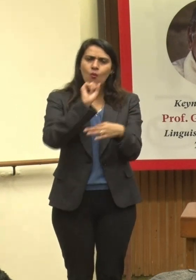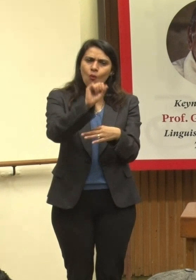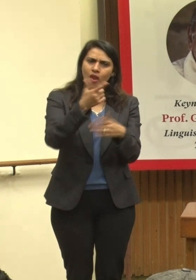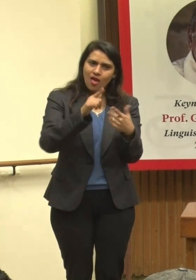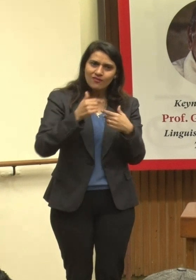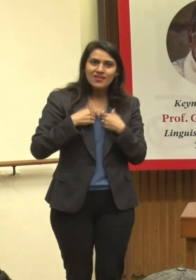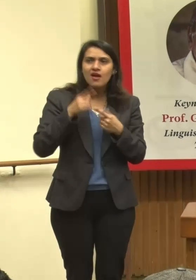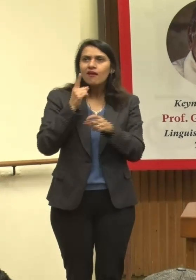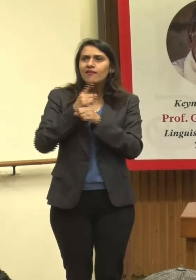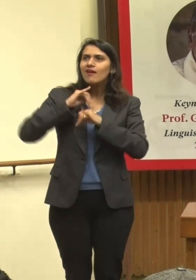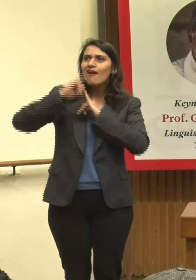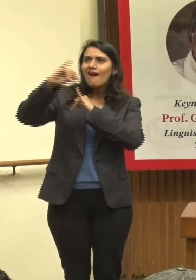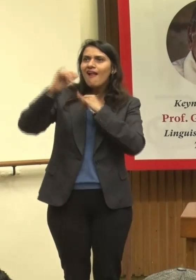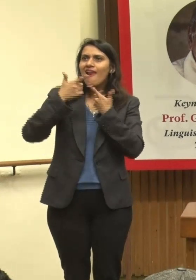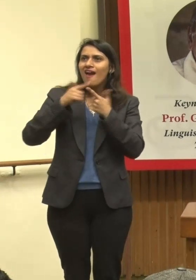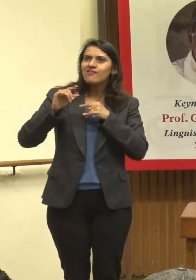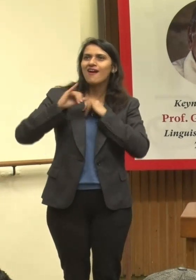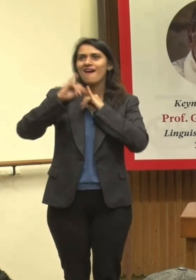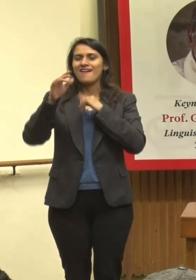language. So,